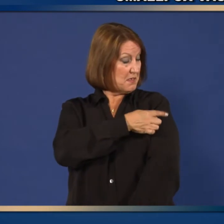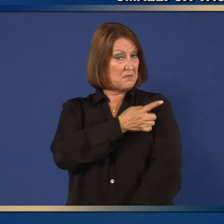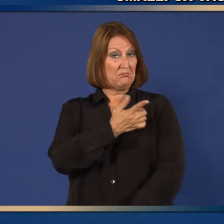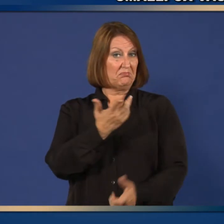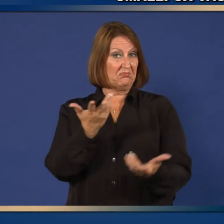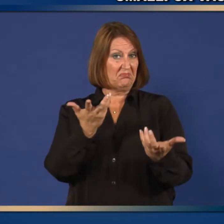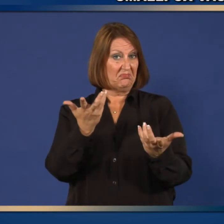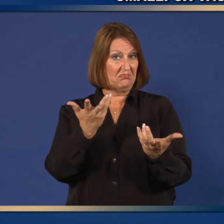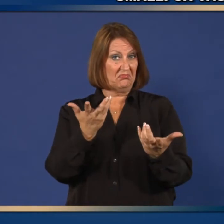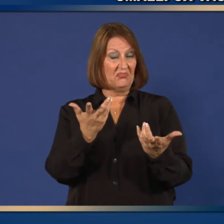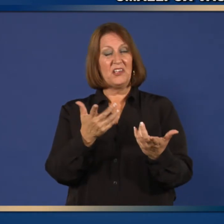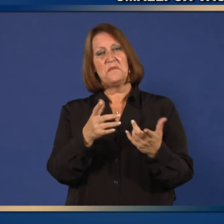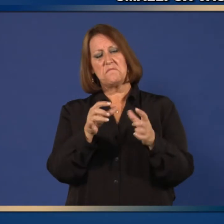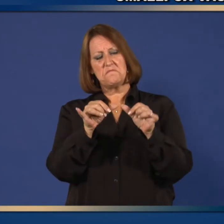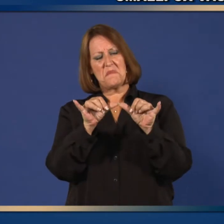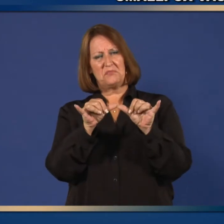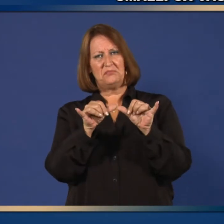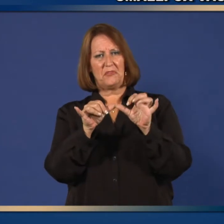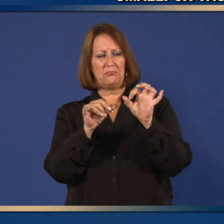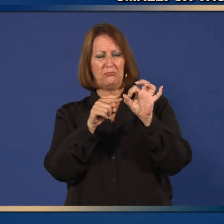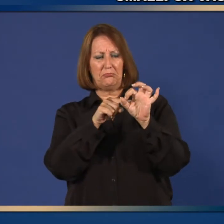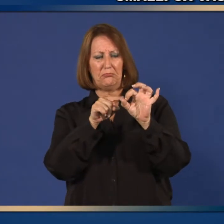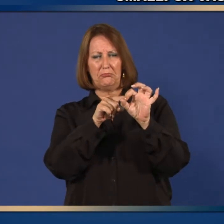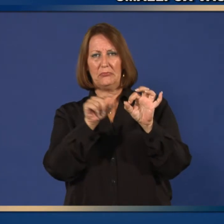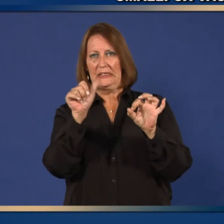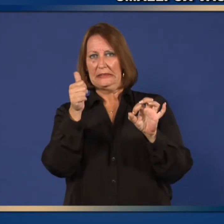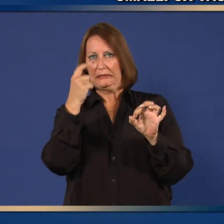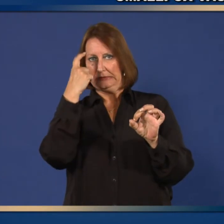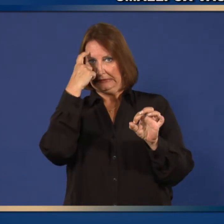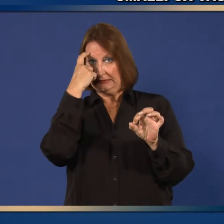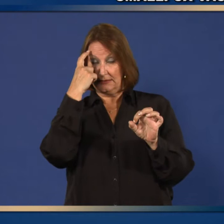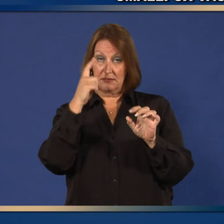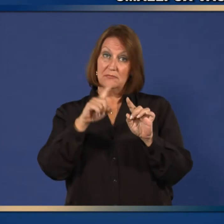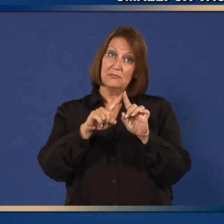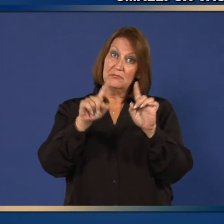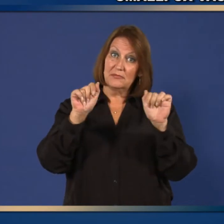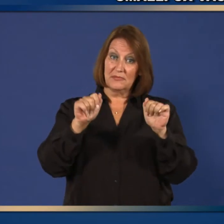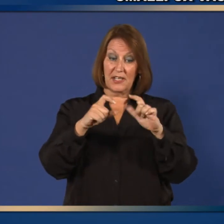Most times, this spot is about the size of a dime.